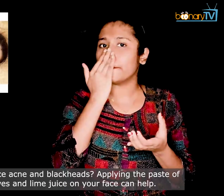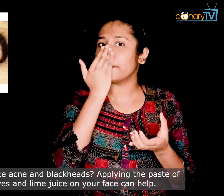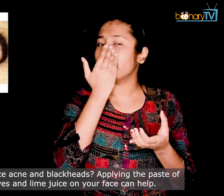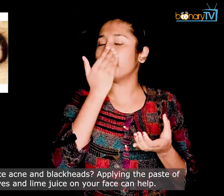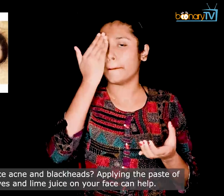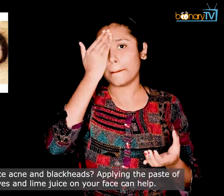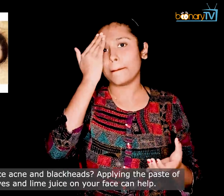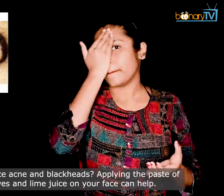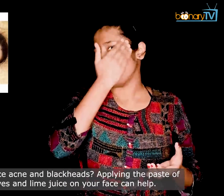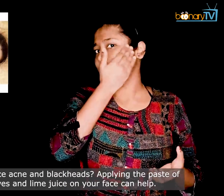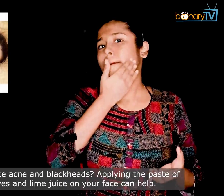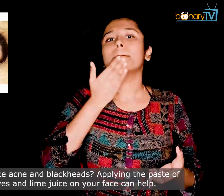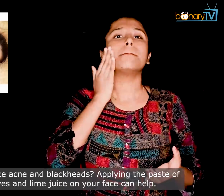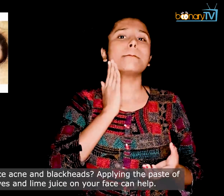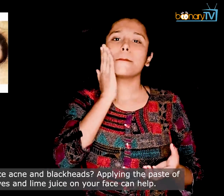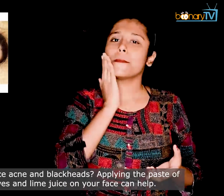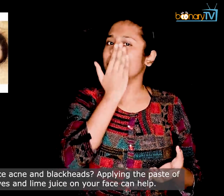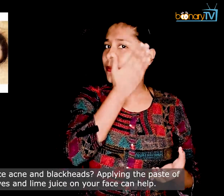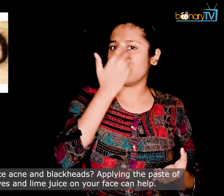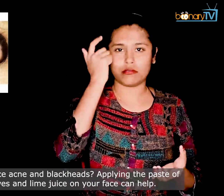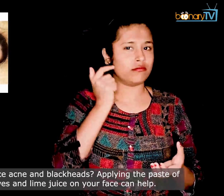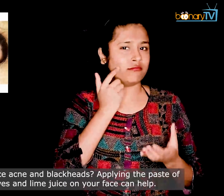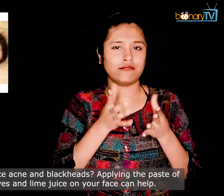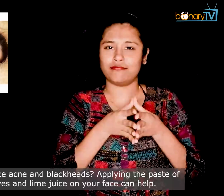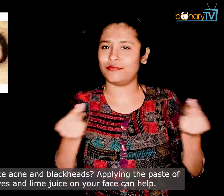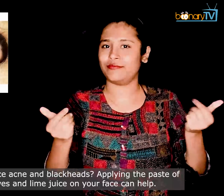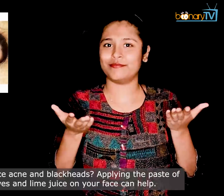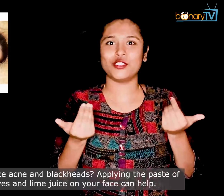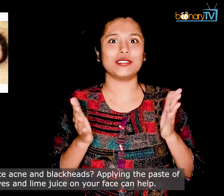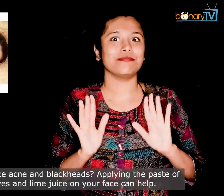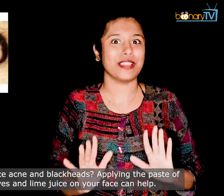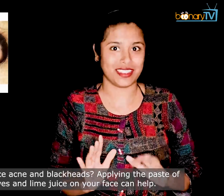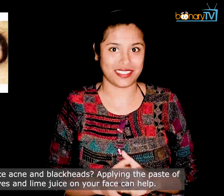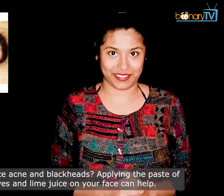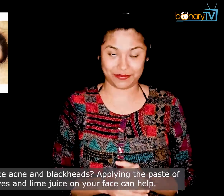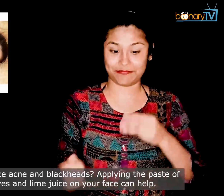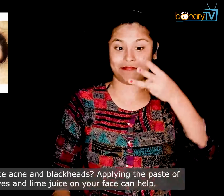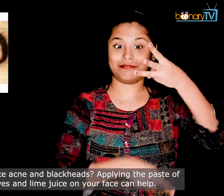and lime juice on your face can help.